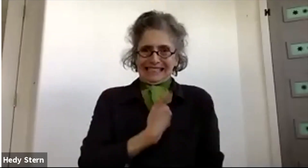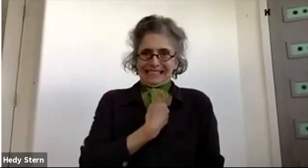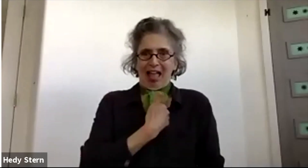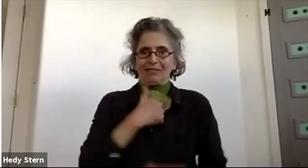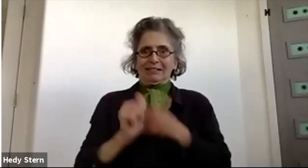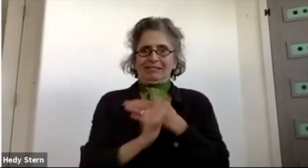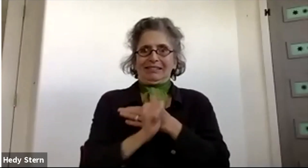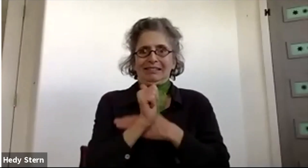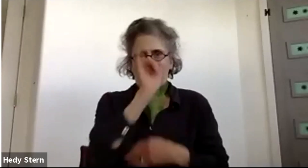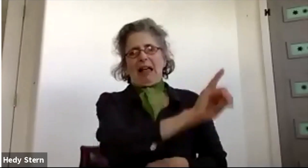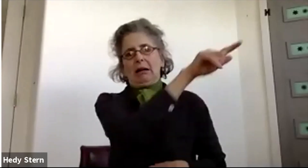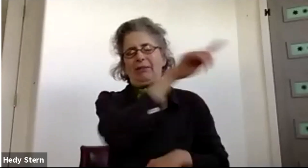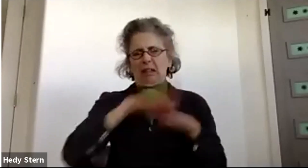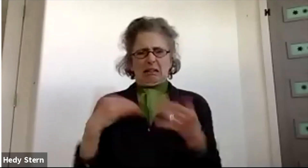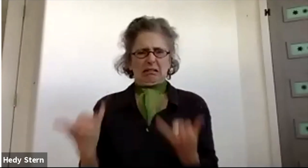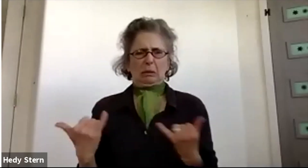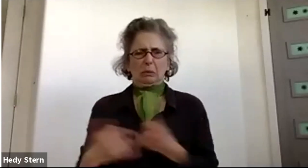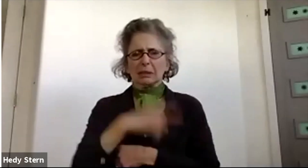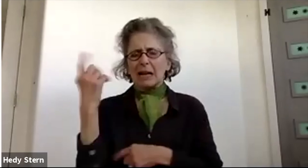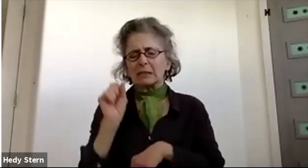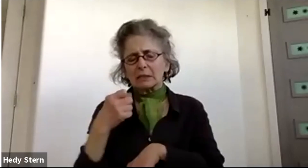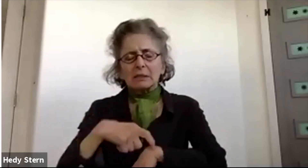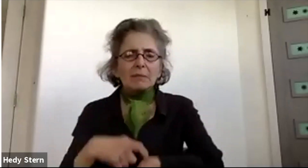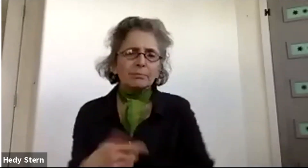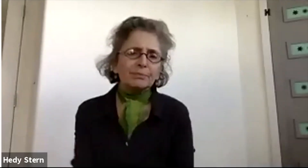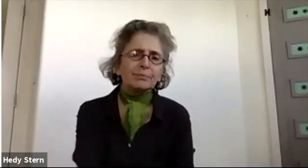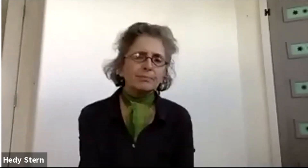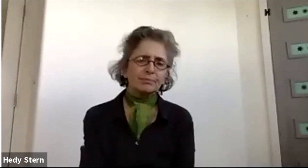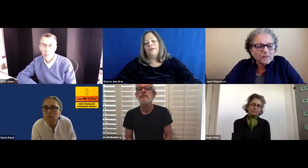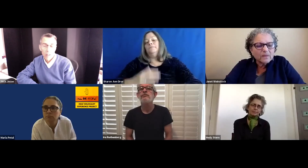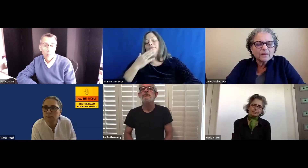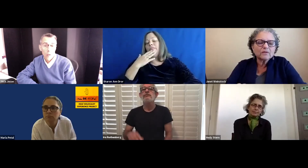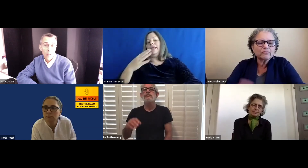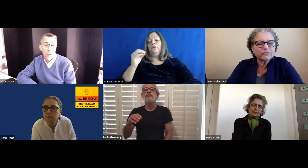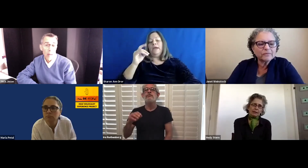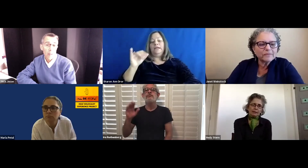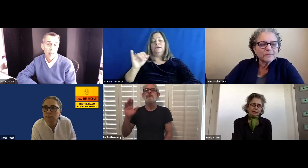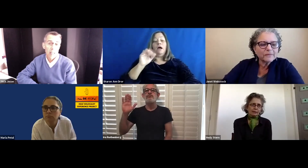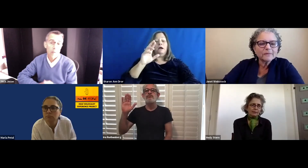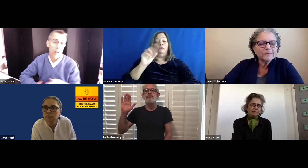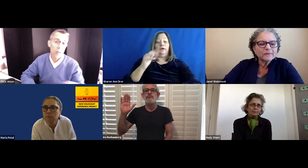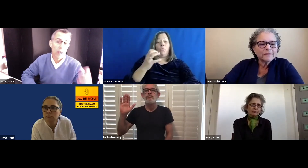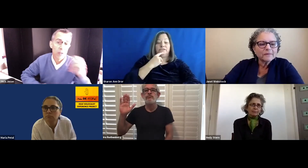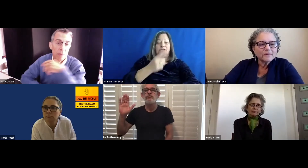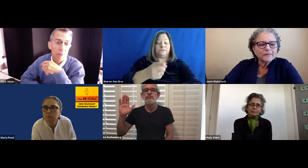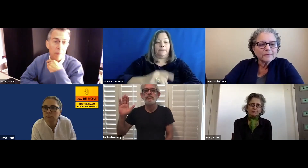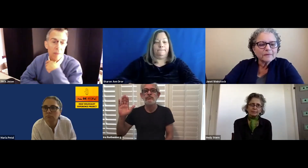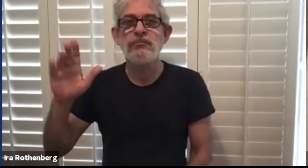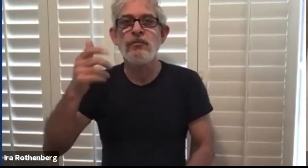I'm sure that emotionally, that's probably the level that they had to deal with. It would if it happened today with one of us. Did you